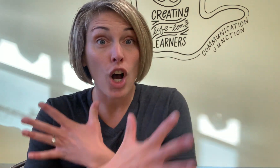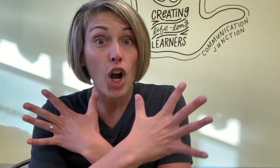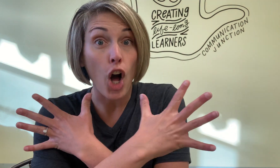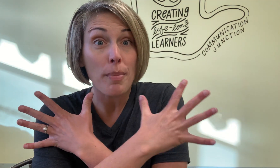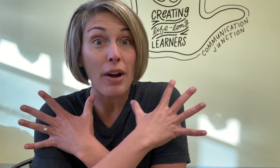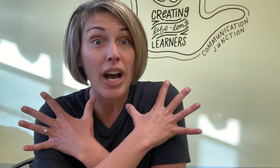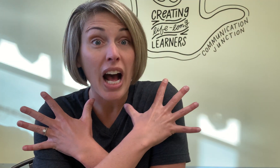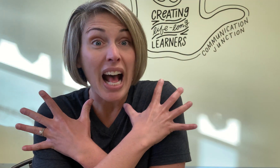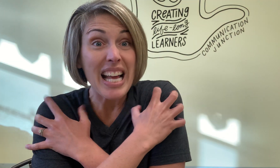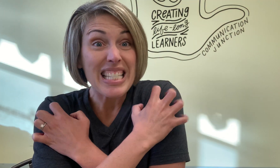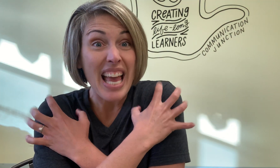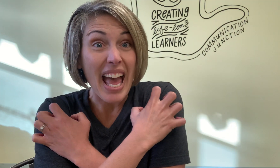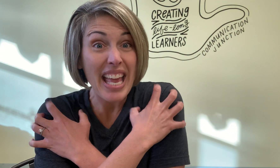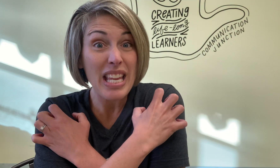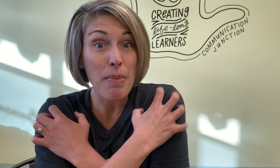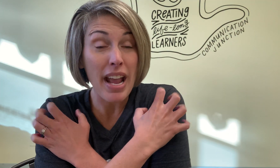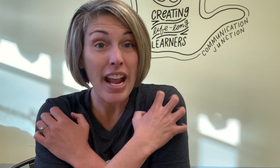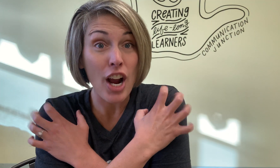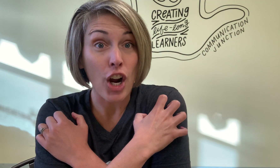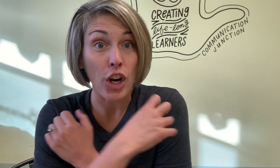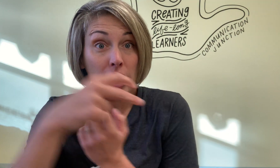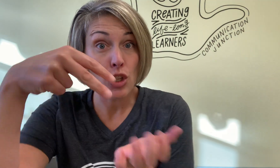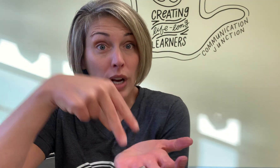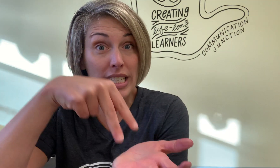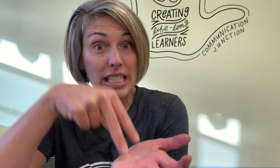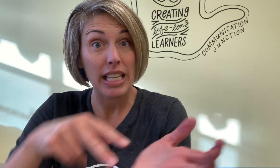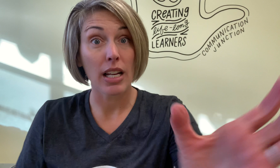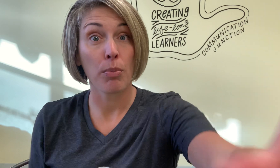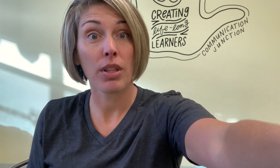all about a teddy bear. Can you guys stand up with me?